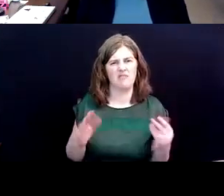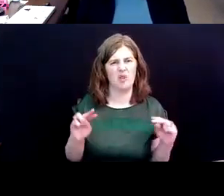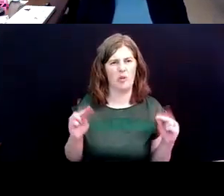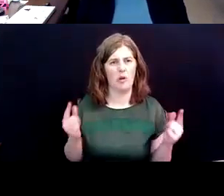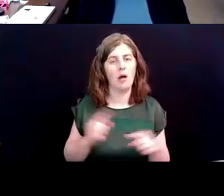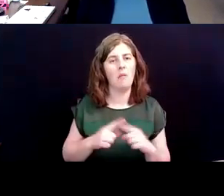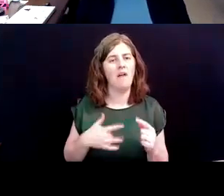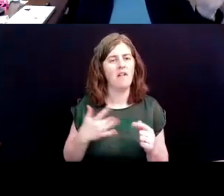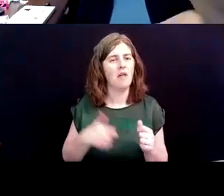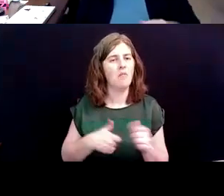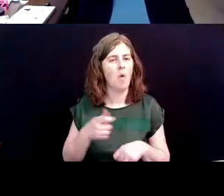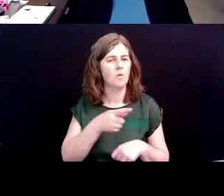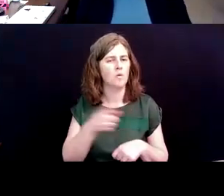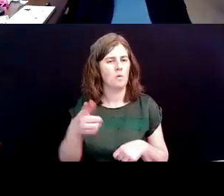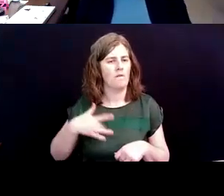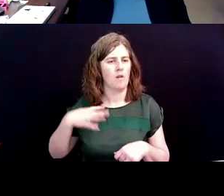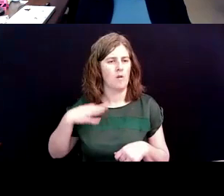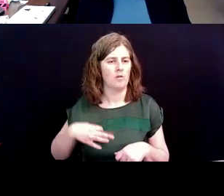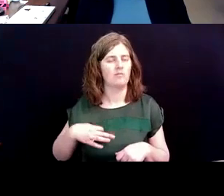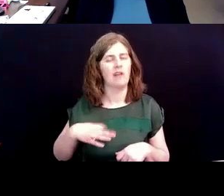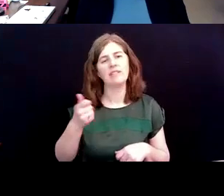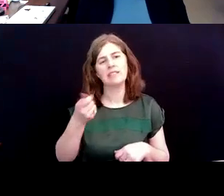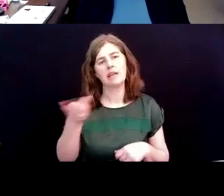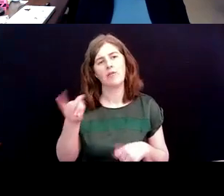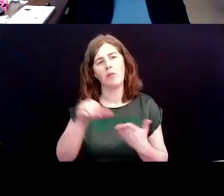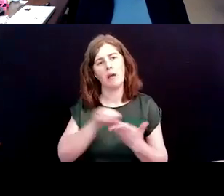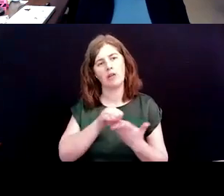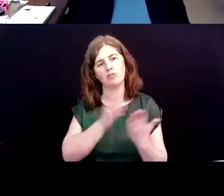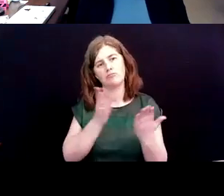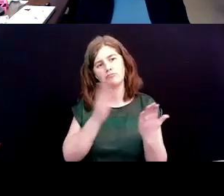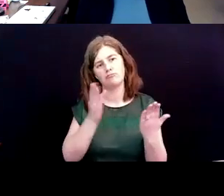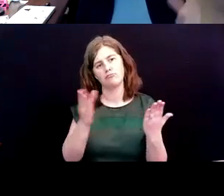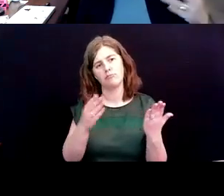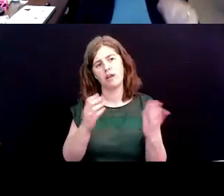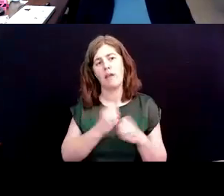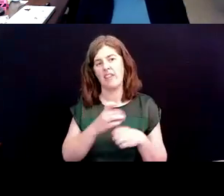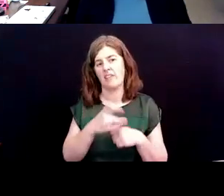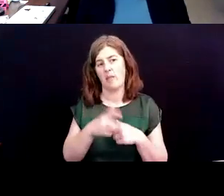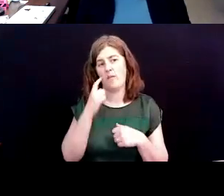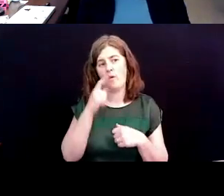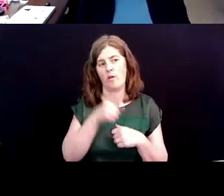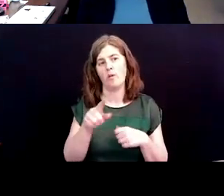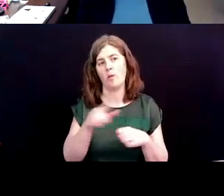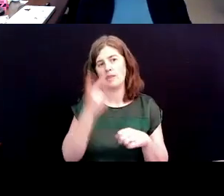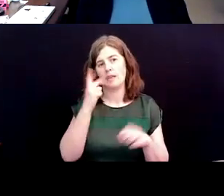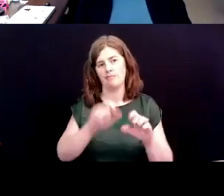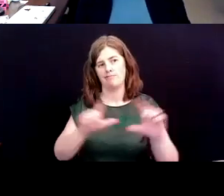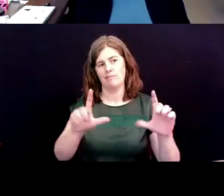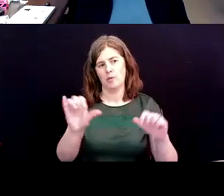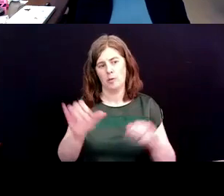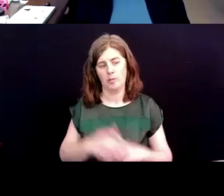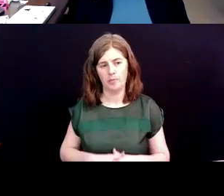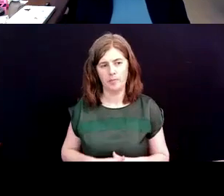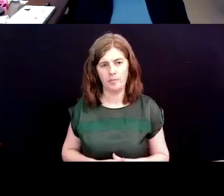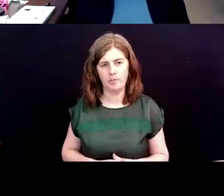to many of you. This is just the second page of that same algorithm, and I've made this available to you, but you can see it on the slide as well. So now thinking